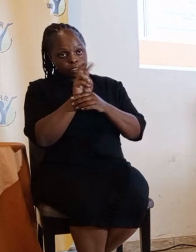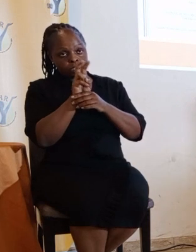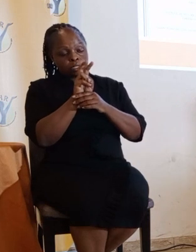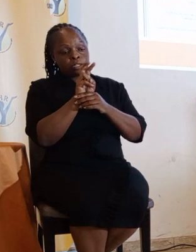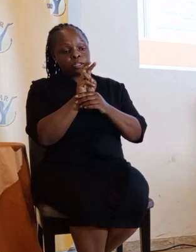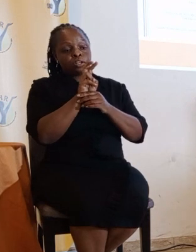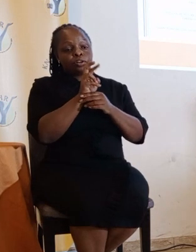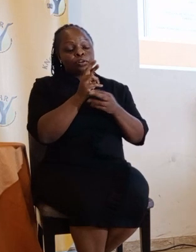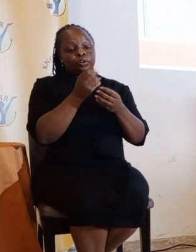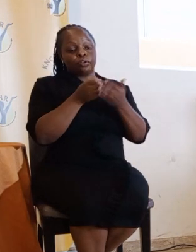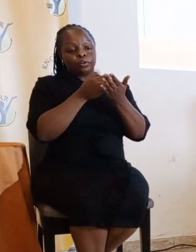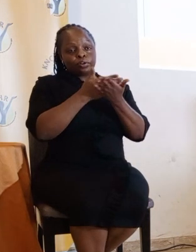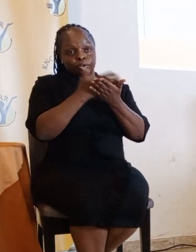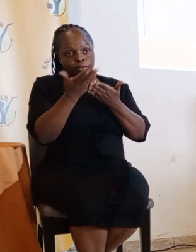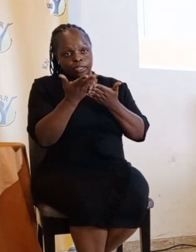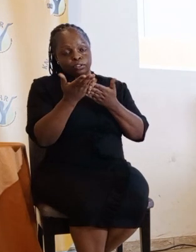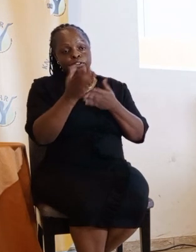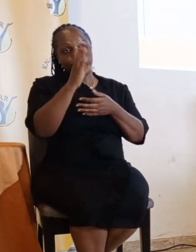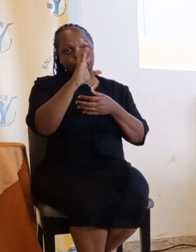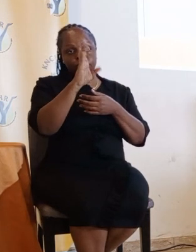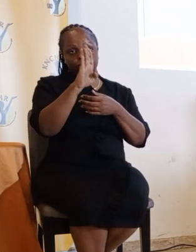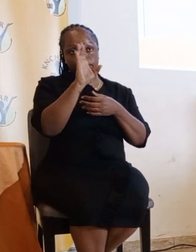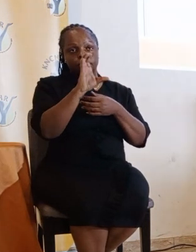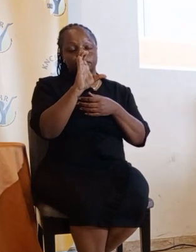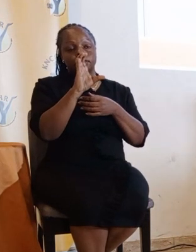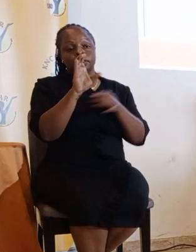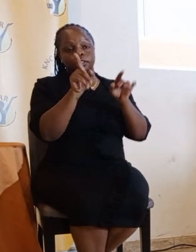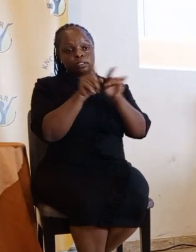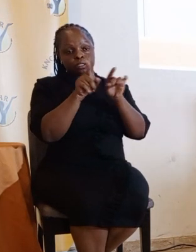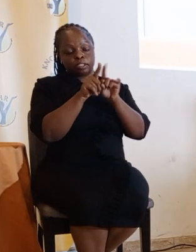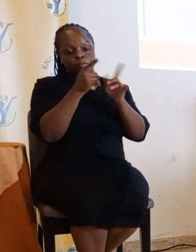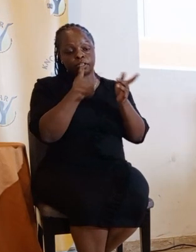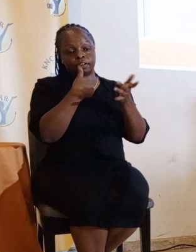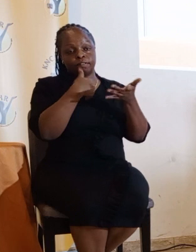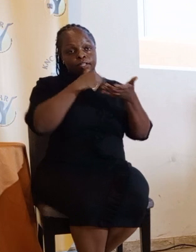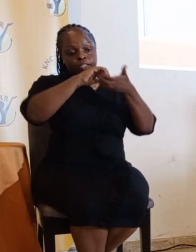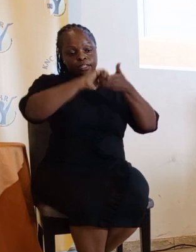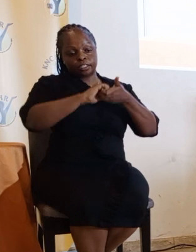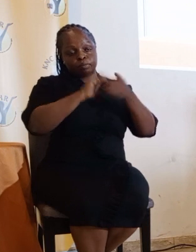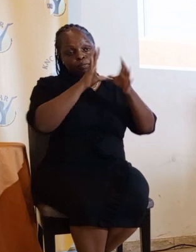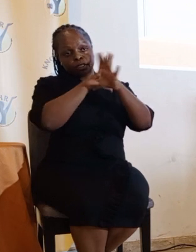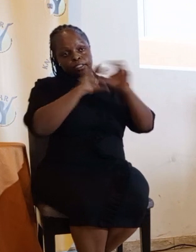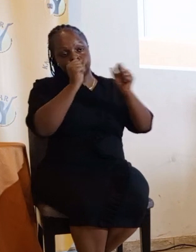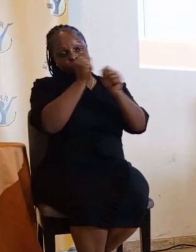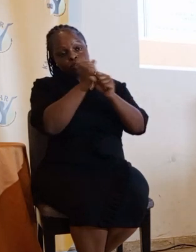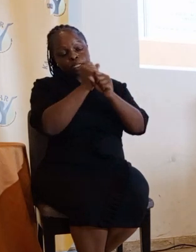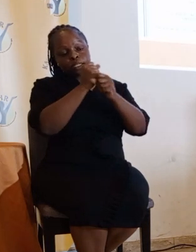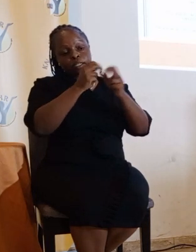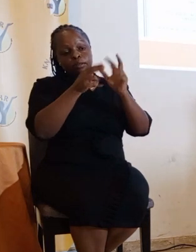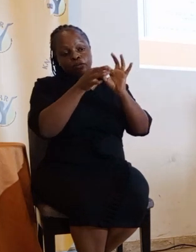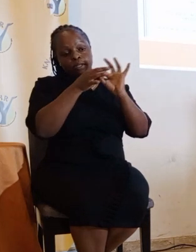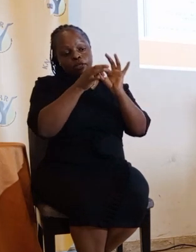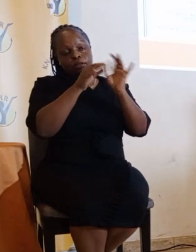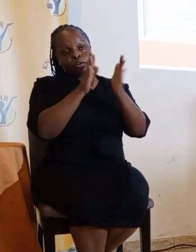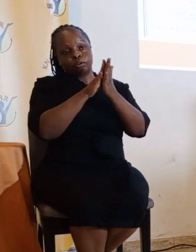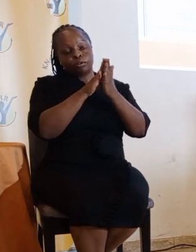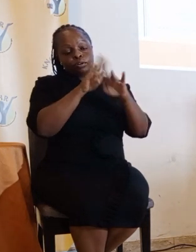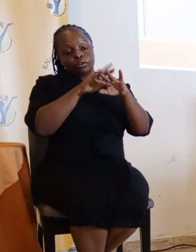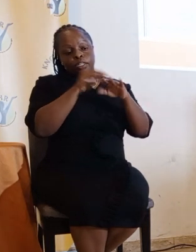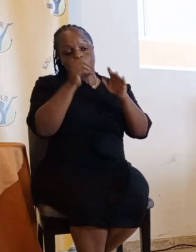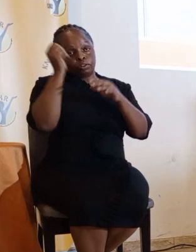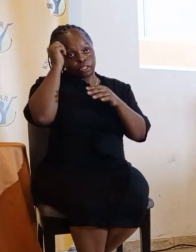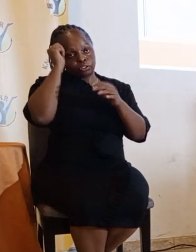rollout of the competency-based curriculum and has engaged the Presidential Working Party on education reform in